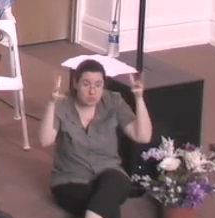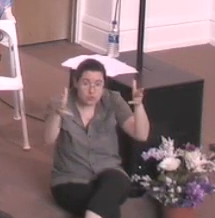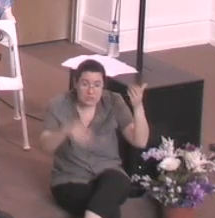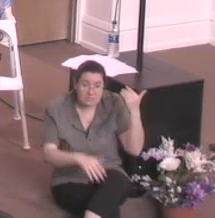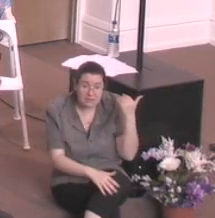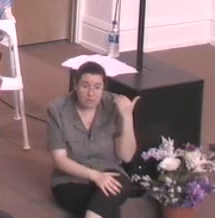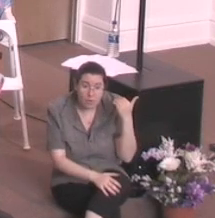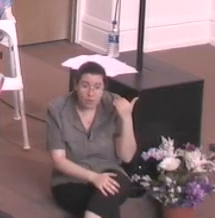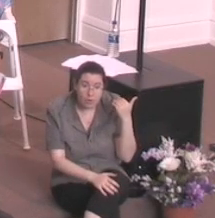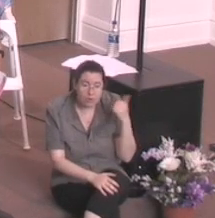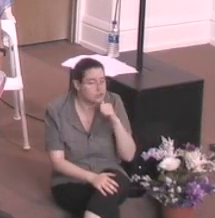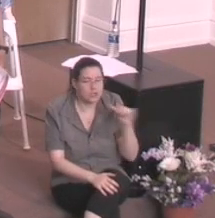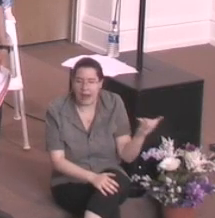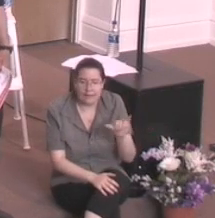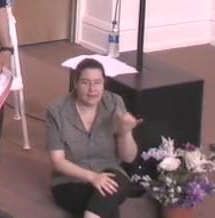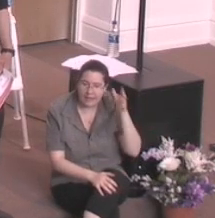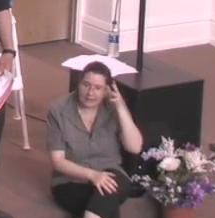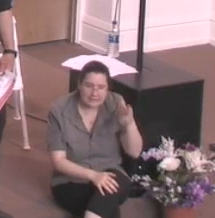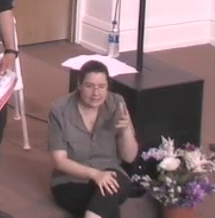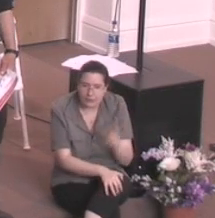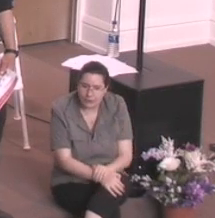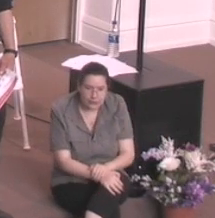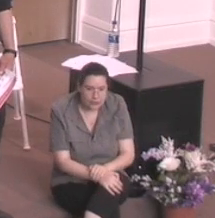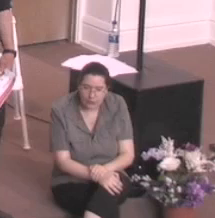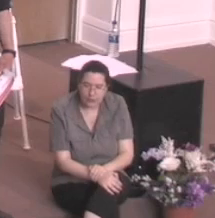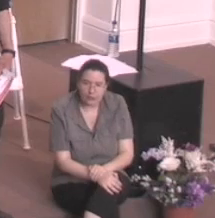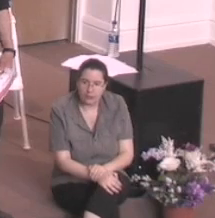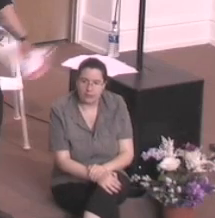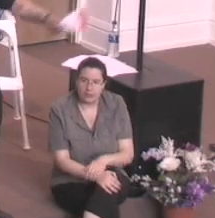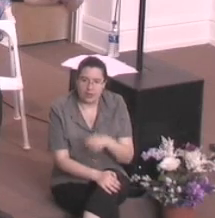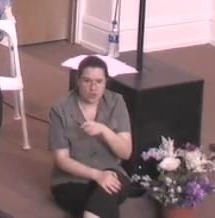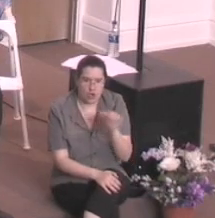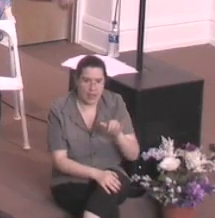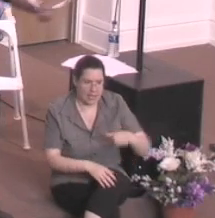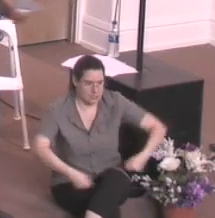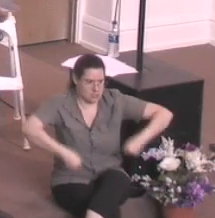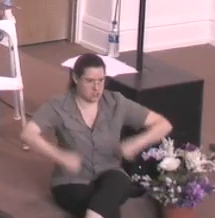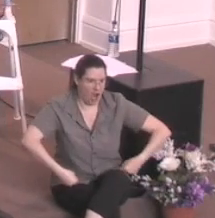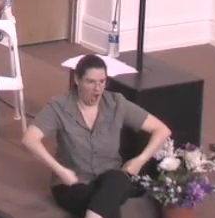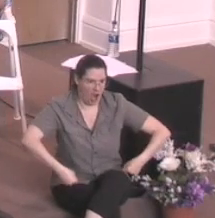are not like deer. Moose are like semis.